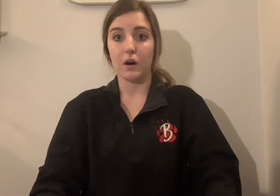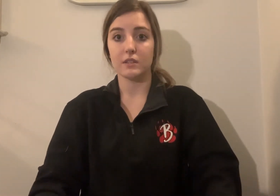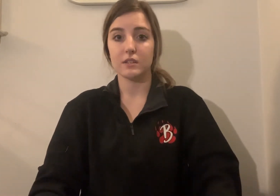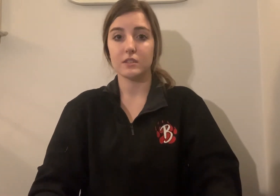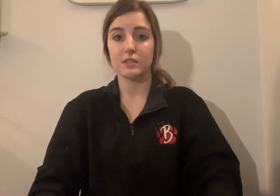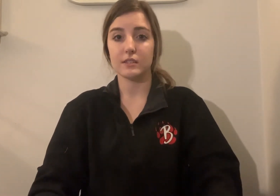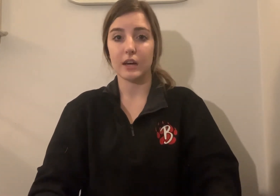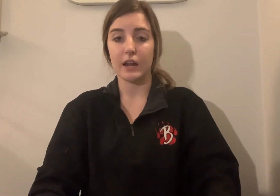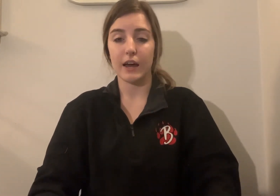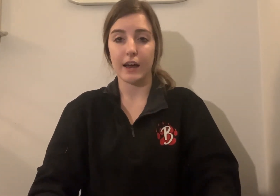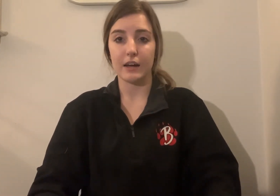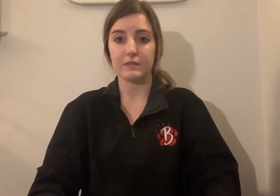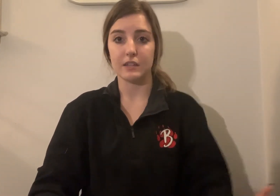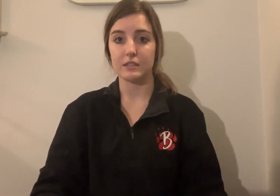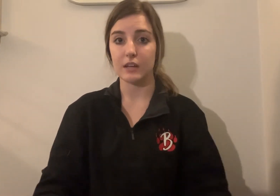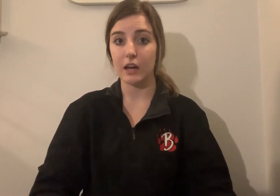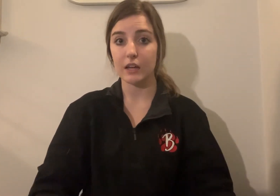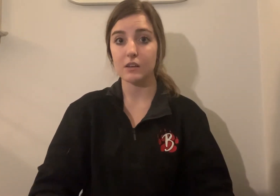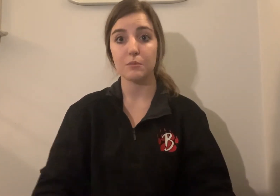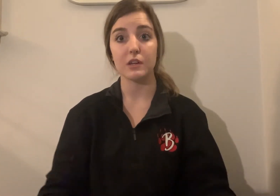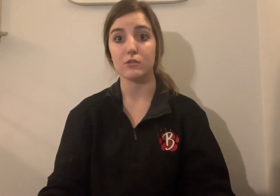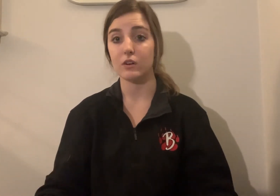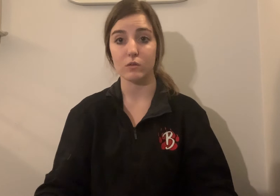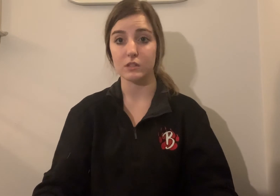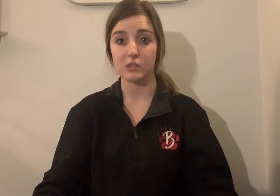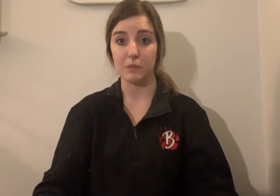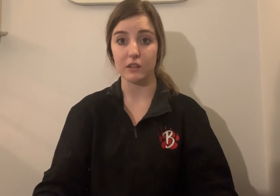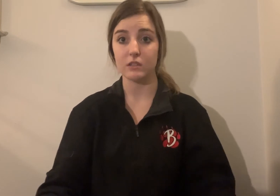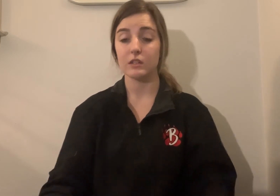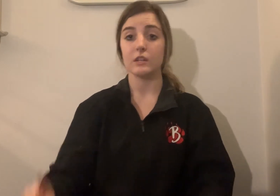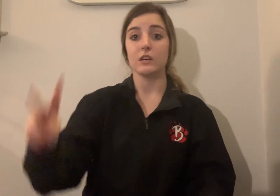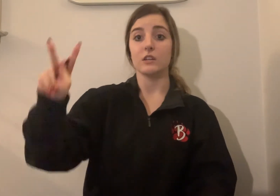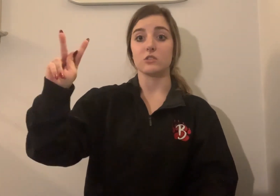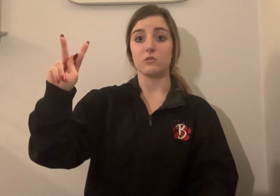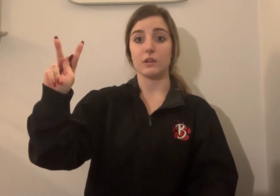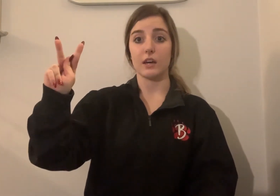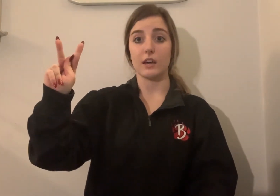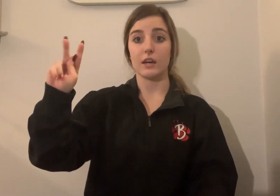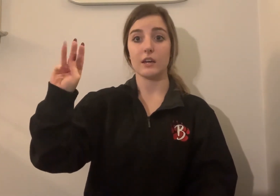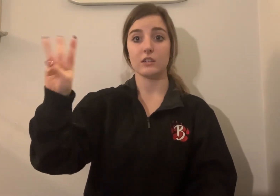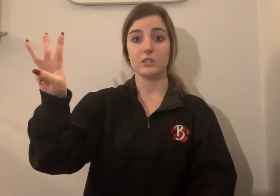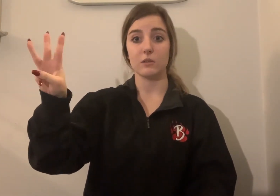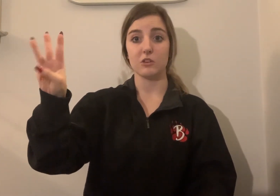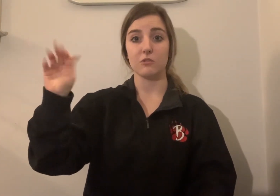Kwanzaa does not have a sign, but you can always spell it. So